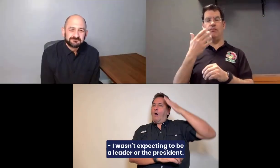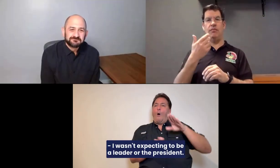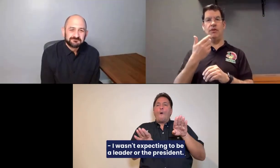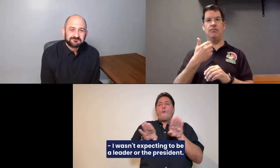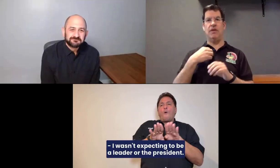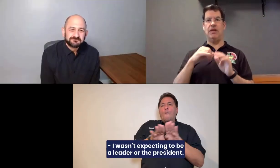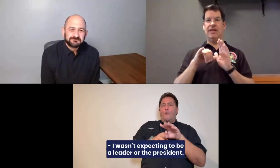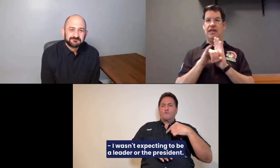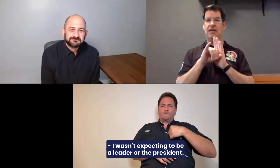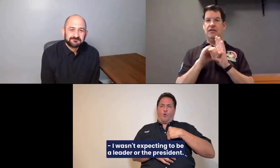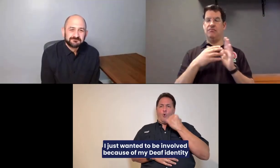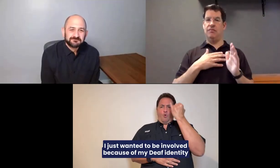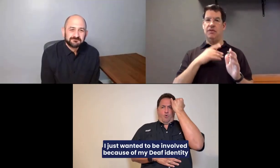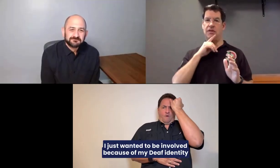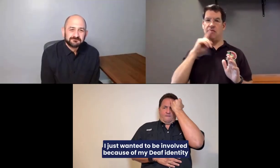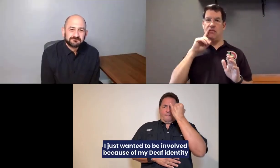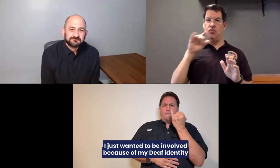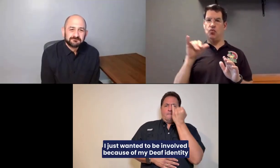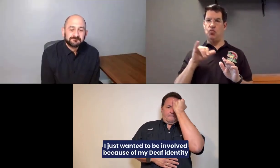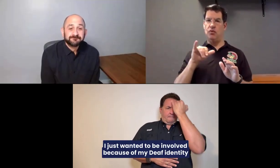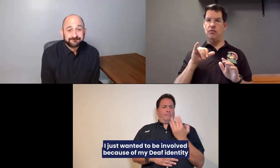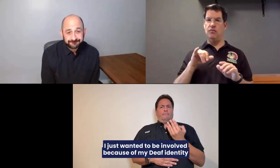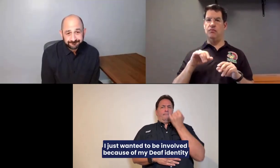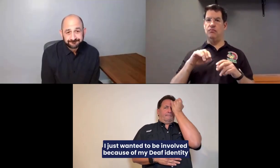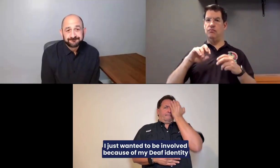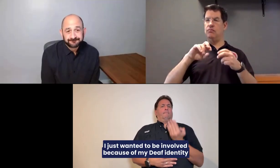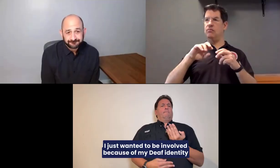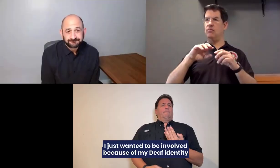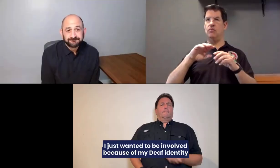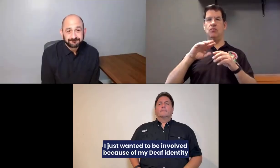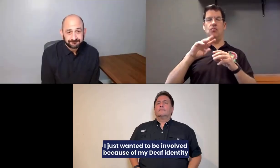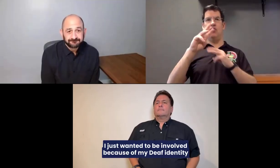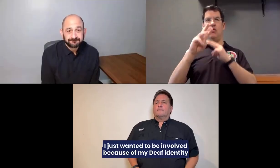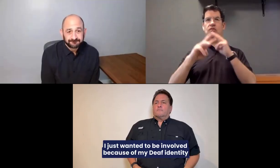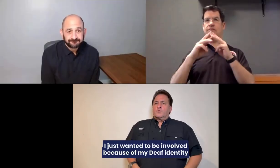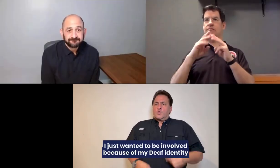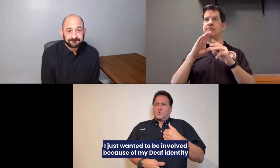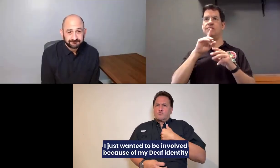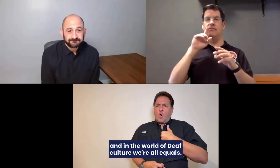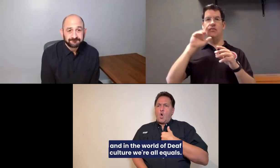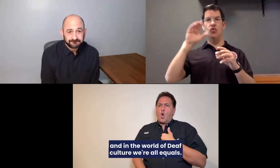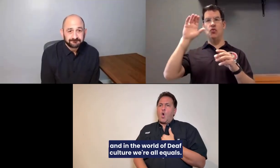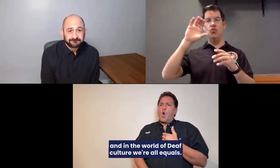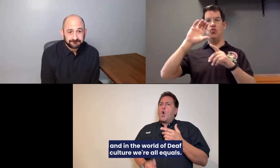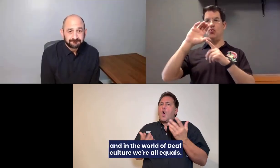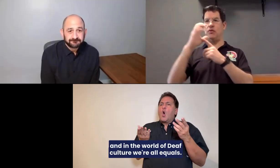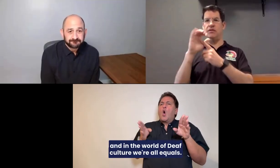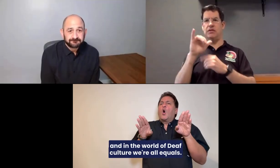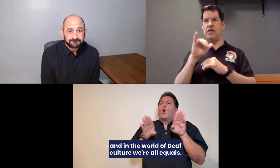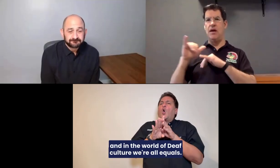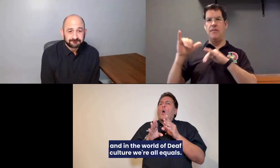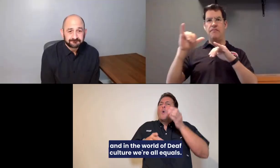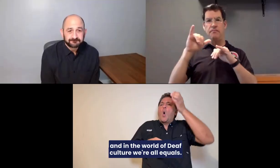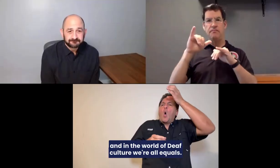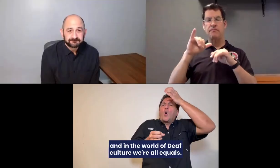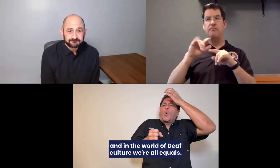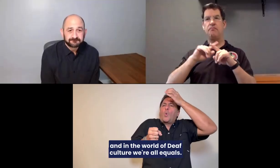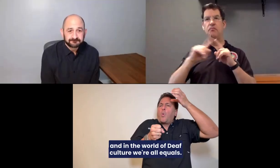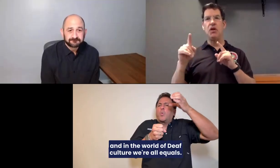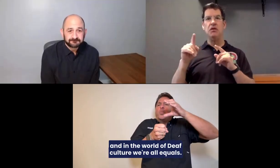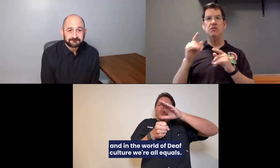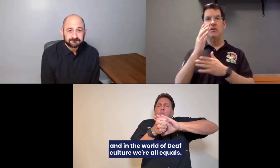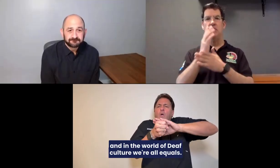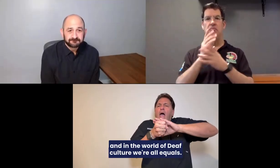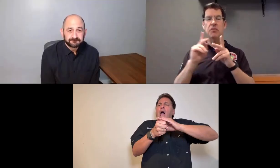or the president. I just wanted to be involved because of my deaf identity. And in the world of deaf culture,